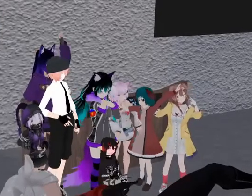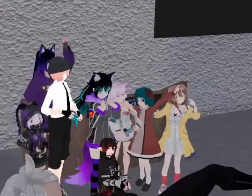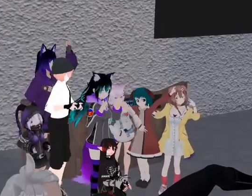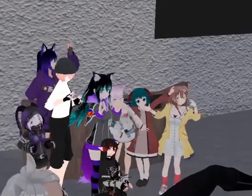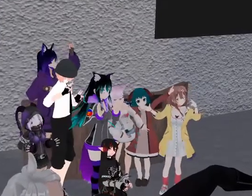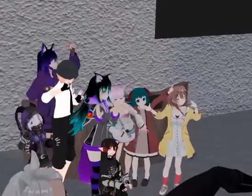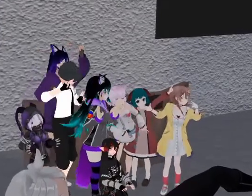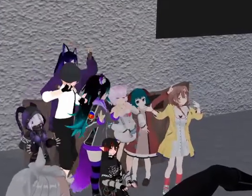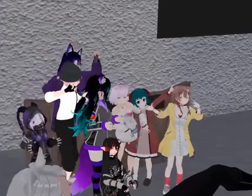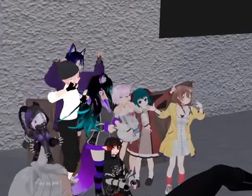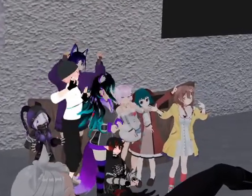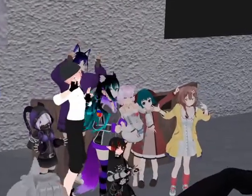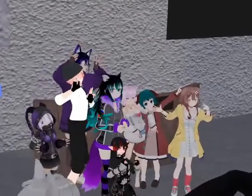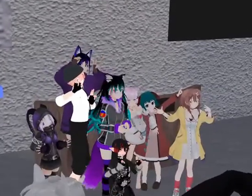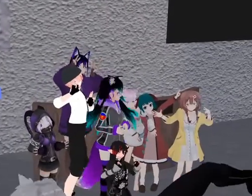Everyone say cheese.